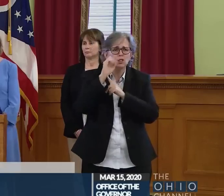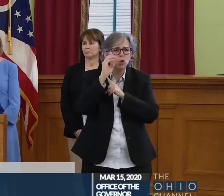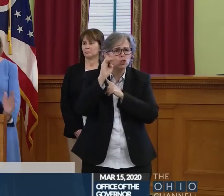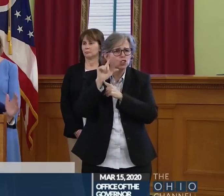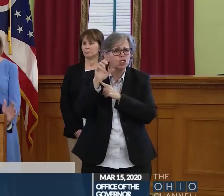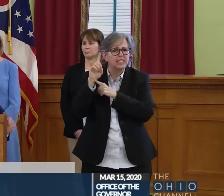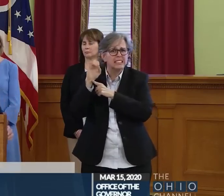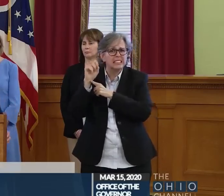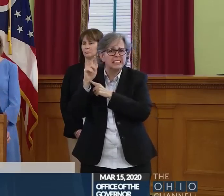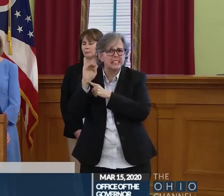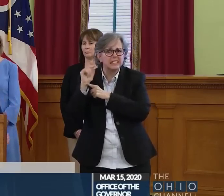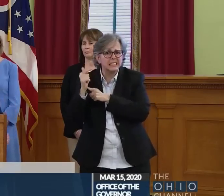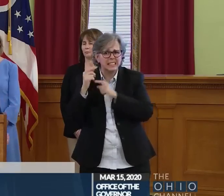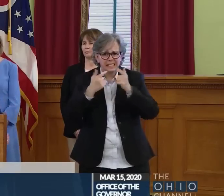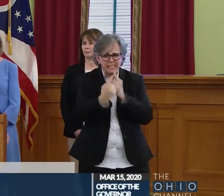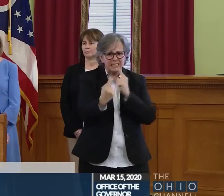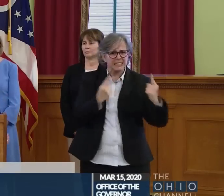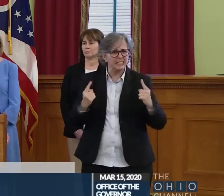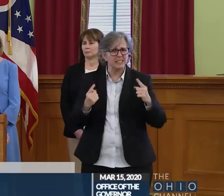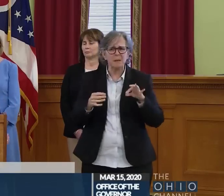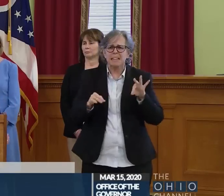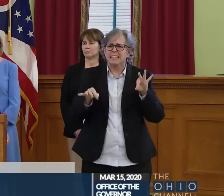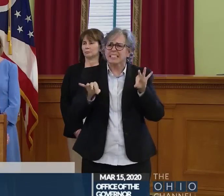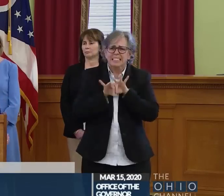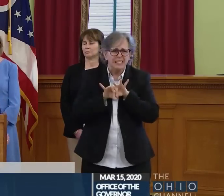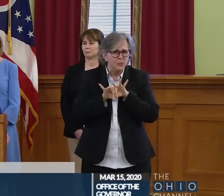remaining apart from each other, at least 6 feet.